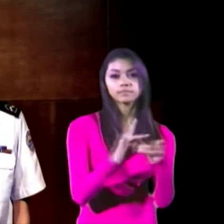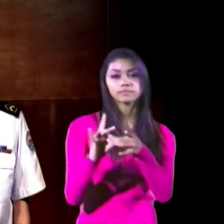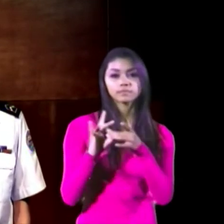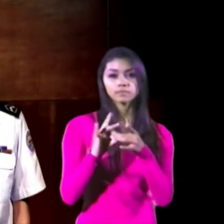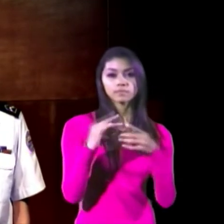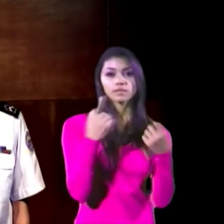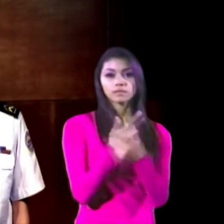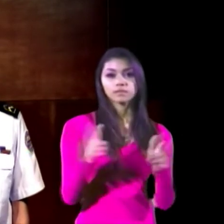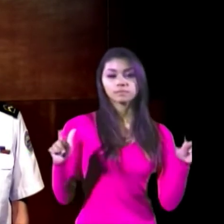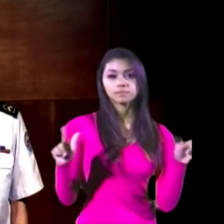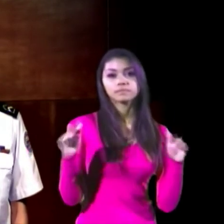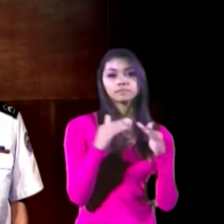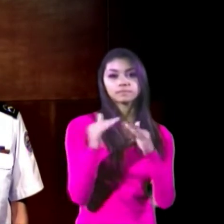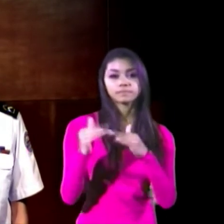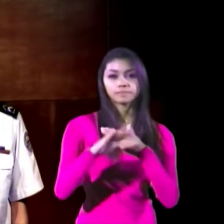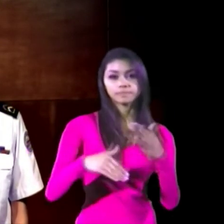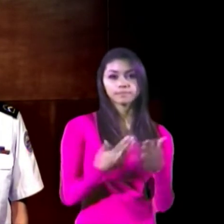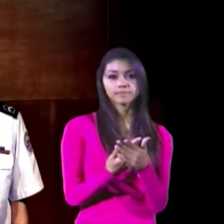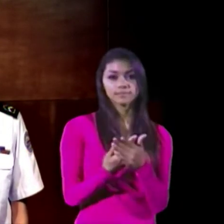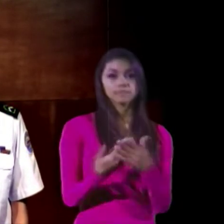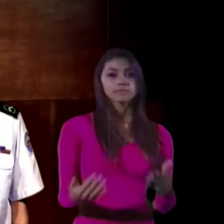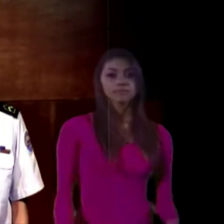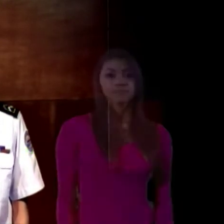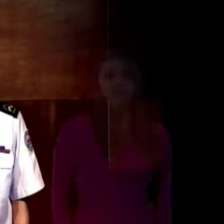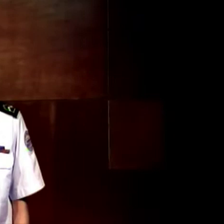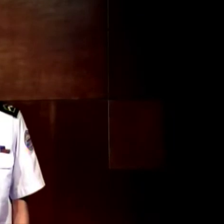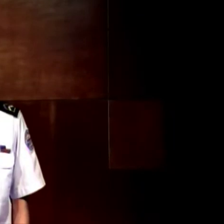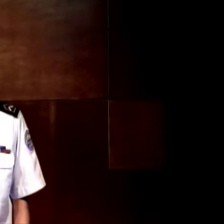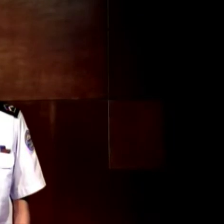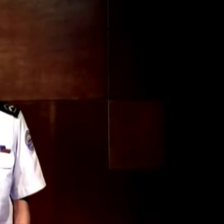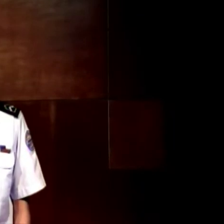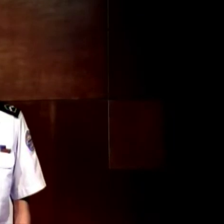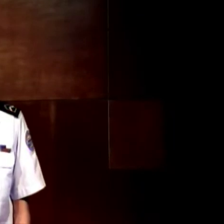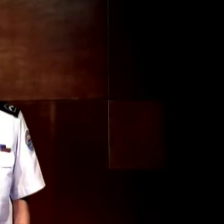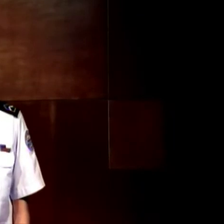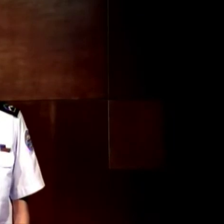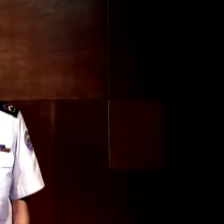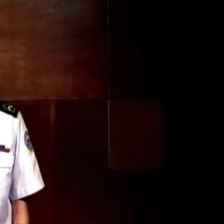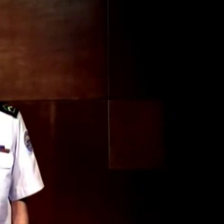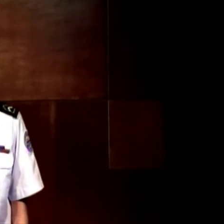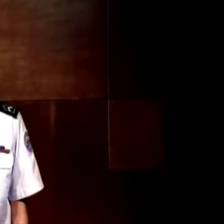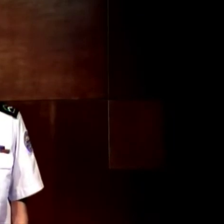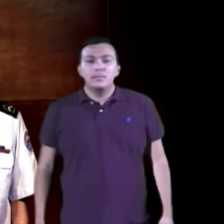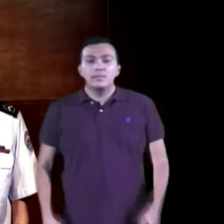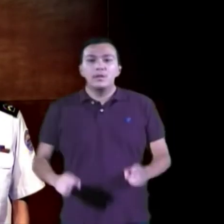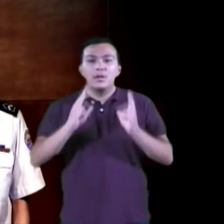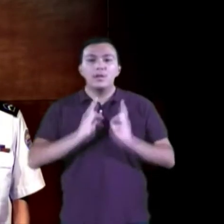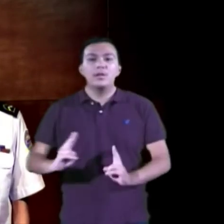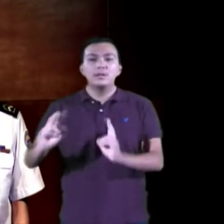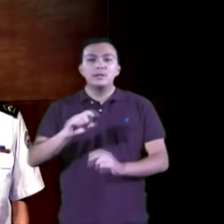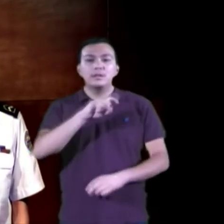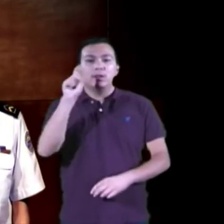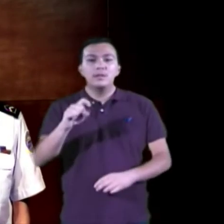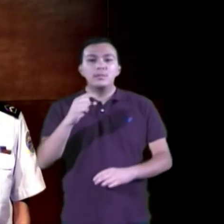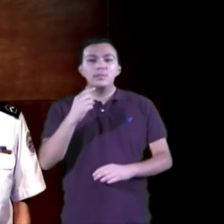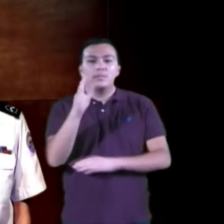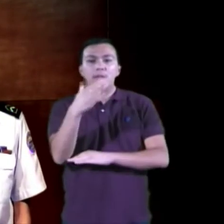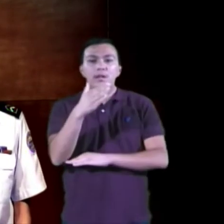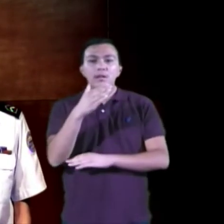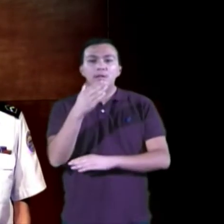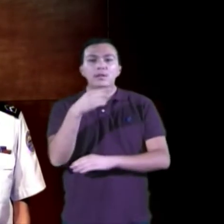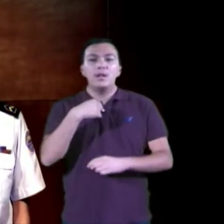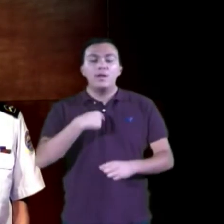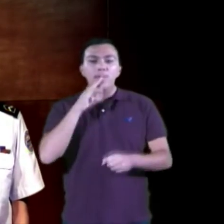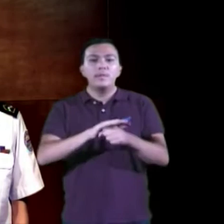God, indivisible, with liberty and justice for all. Now please join me in saying the Texas Pledge. Honor the Texas